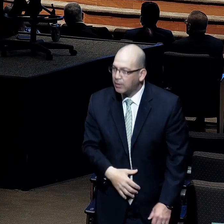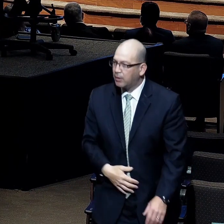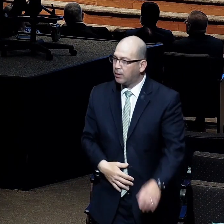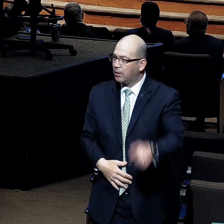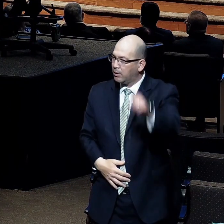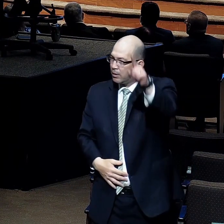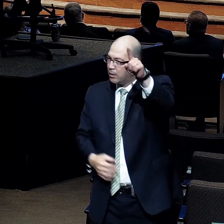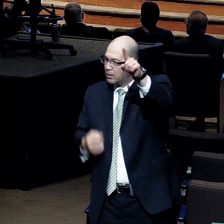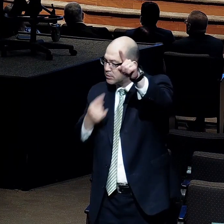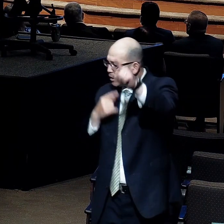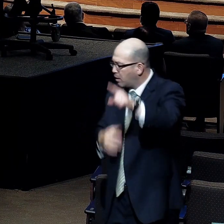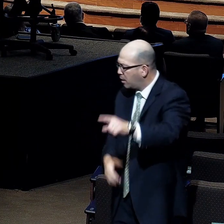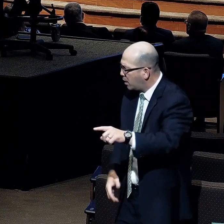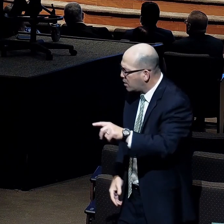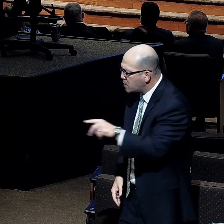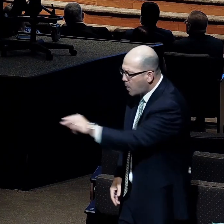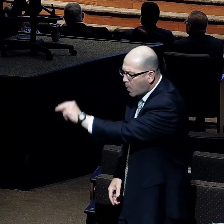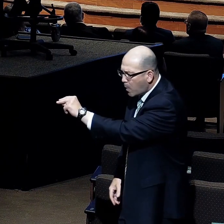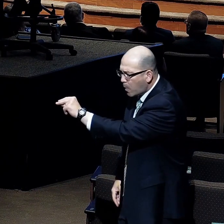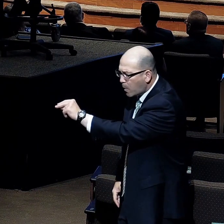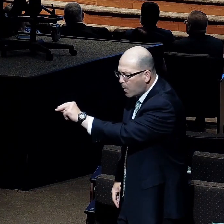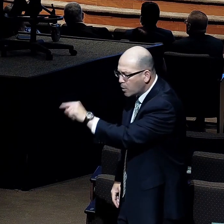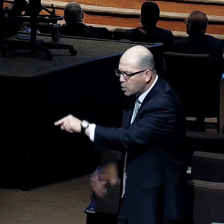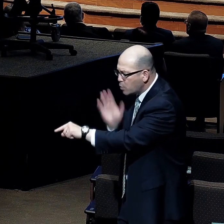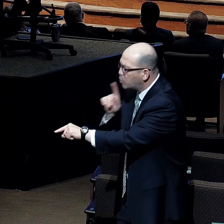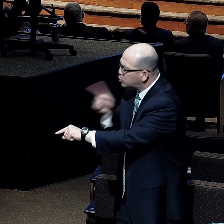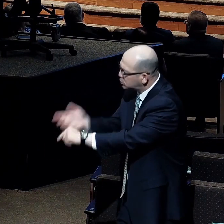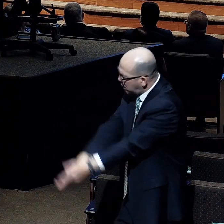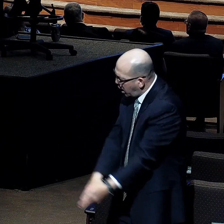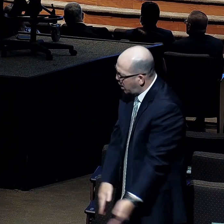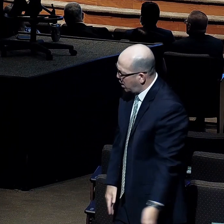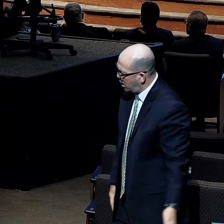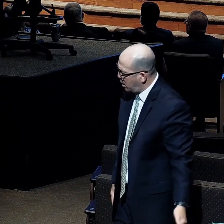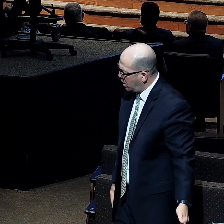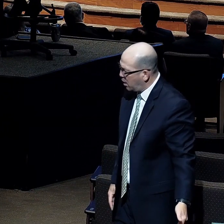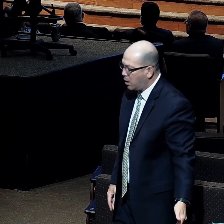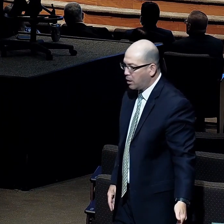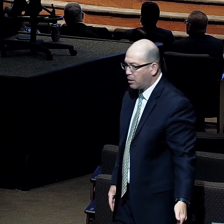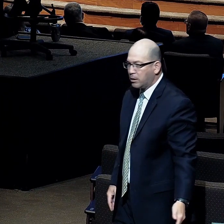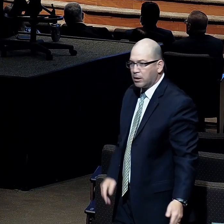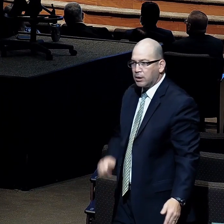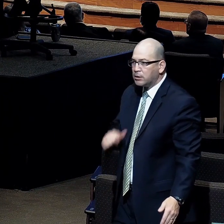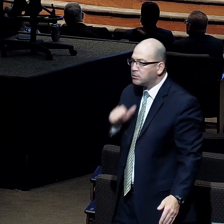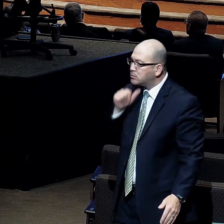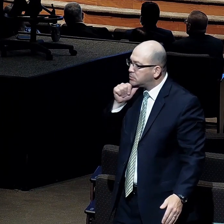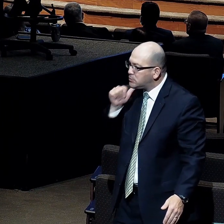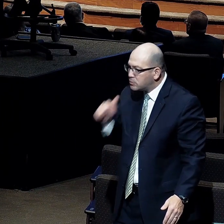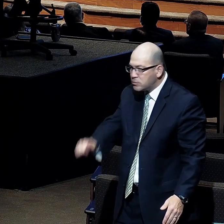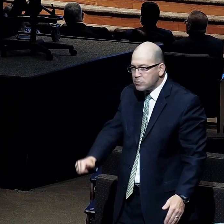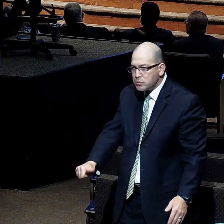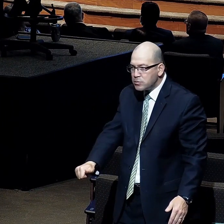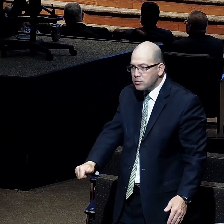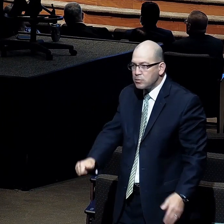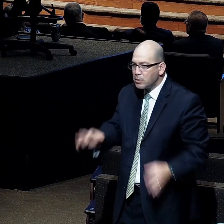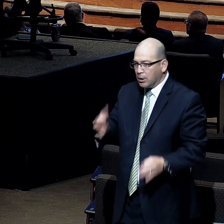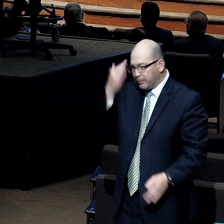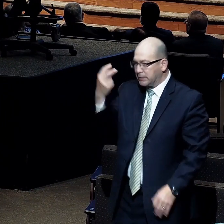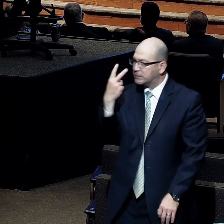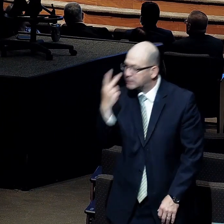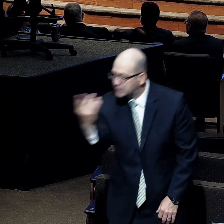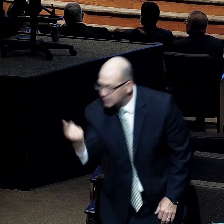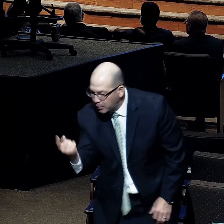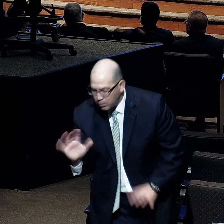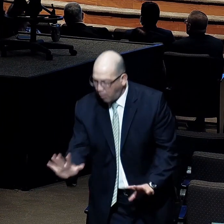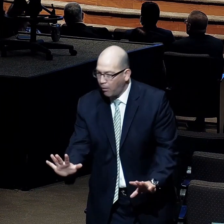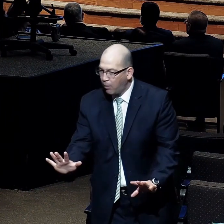said to him, "Thou shalt surely die," don't make your decisions on what you see. Make your decisions on